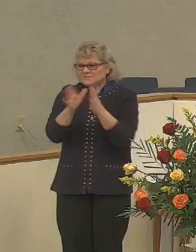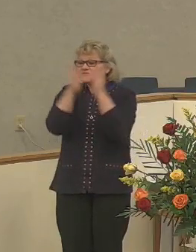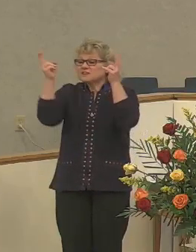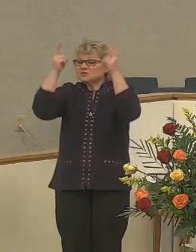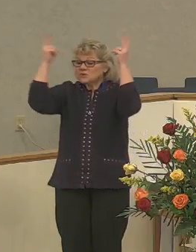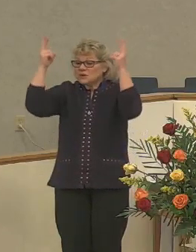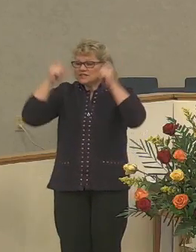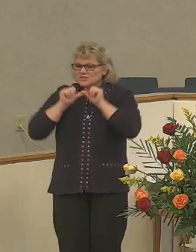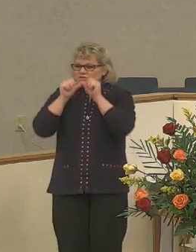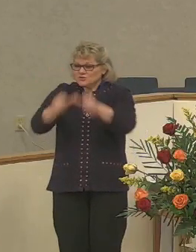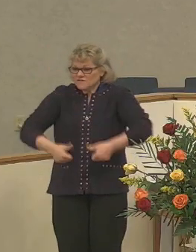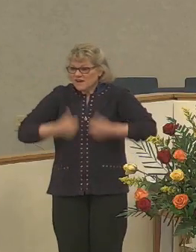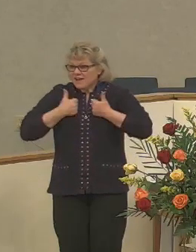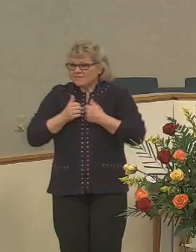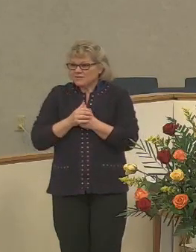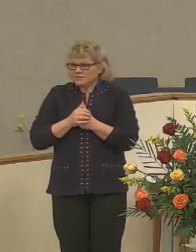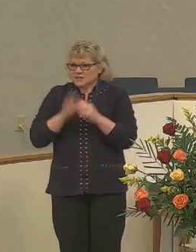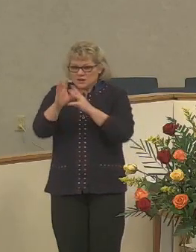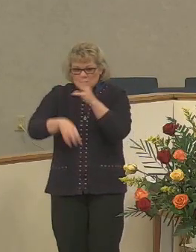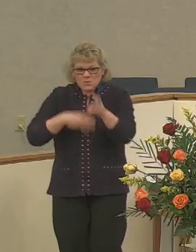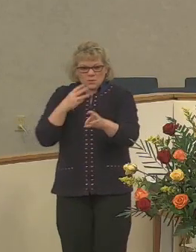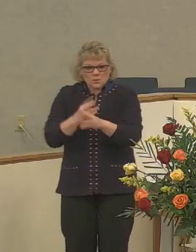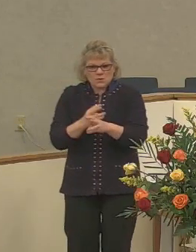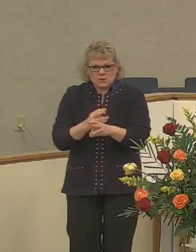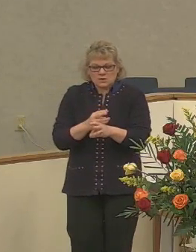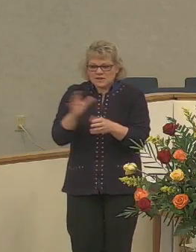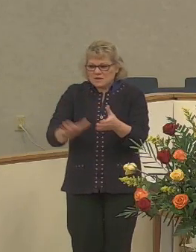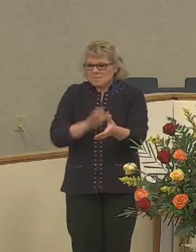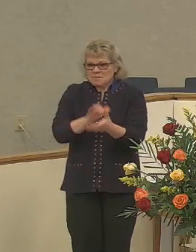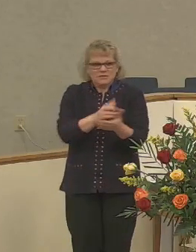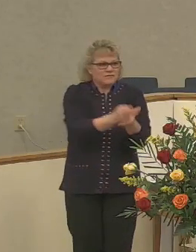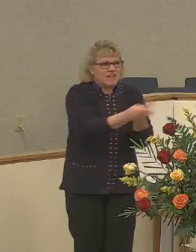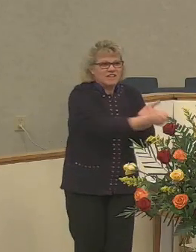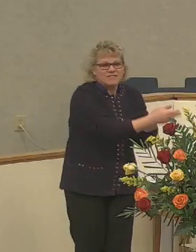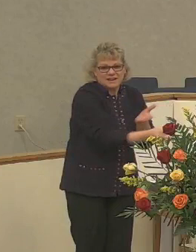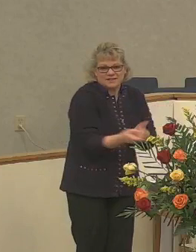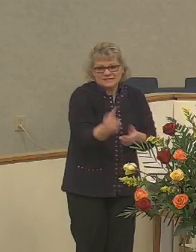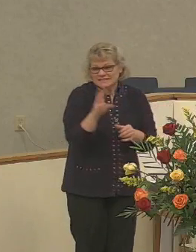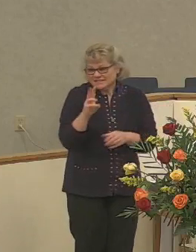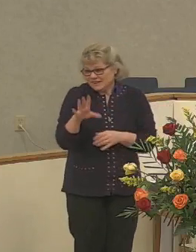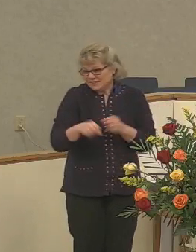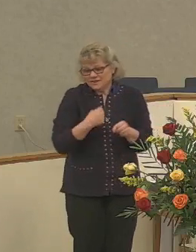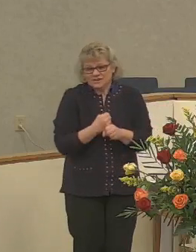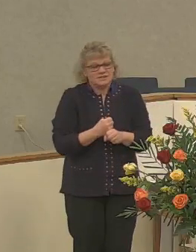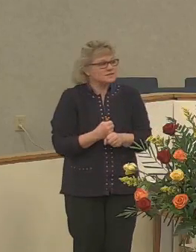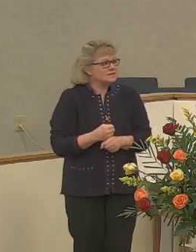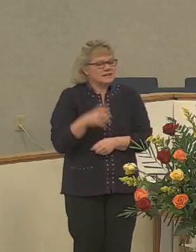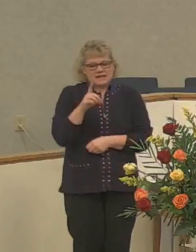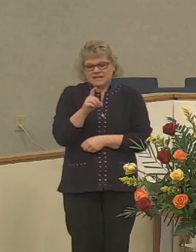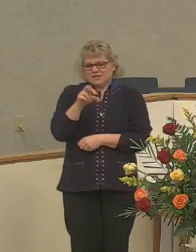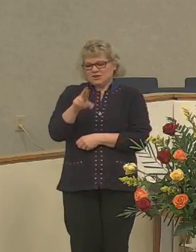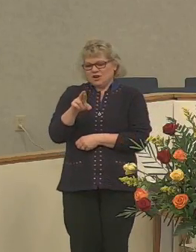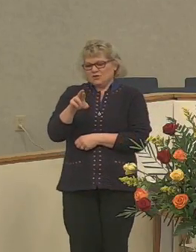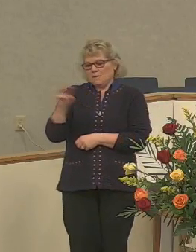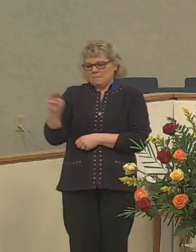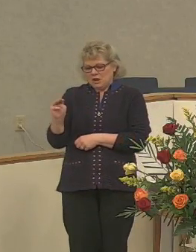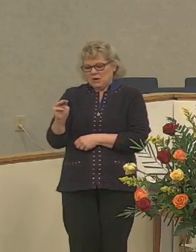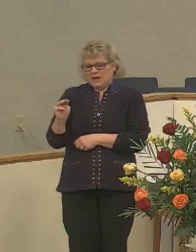victorious survivors in a world of marital failures. Dr. Marion